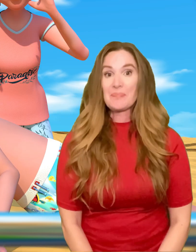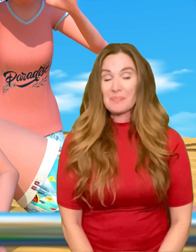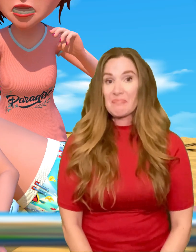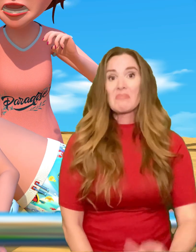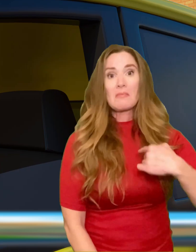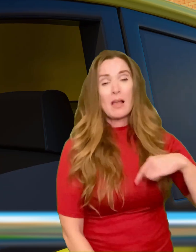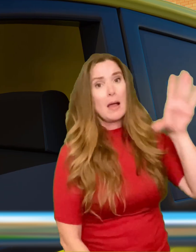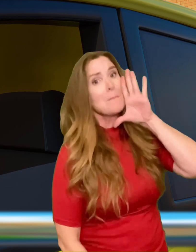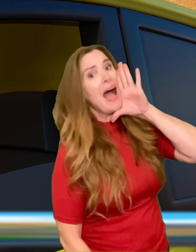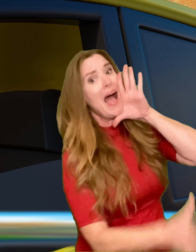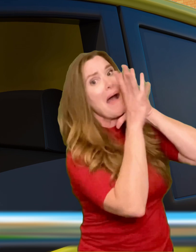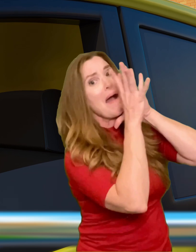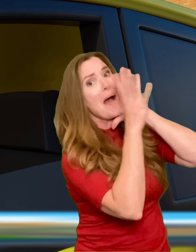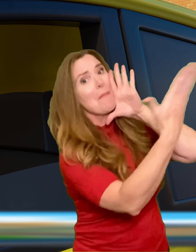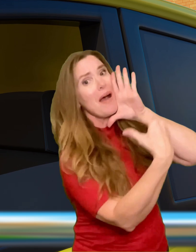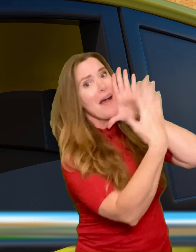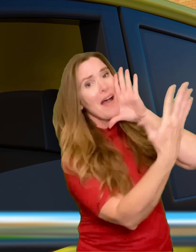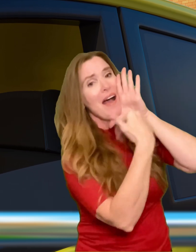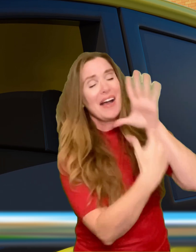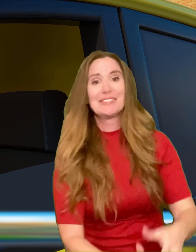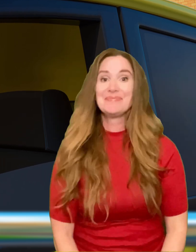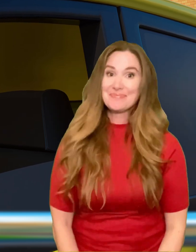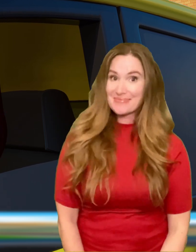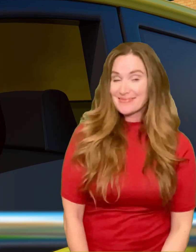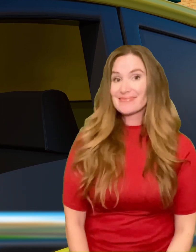mother and so I called his